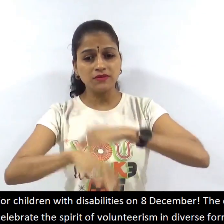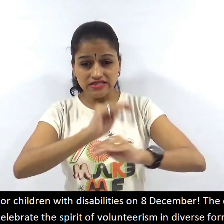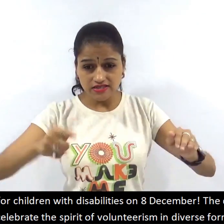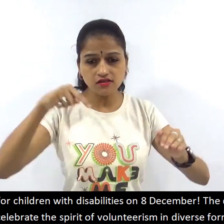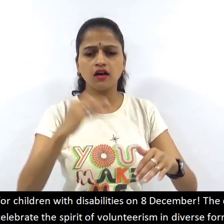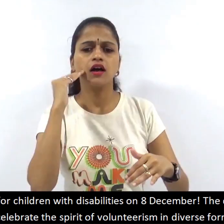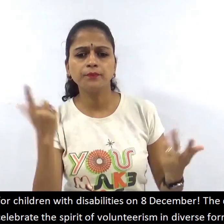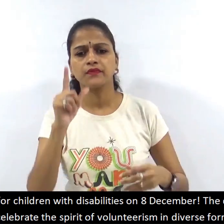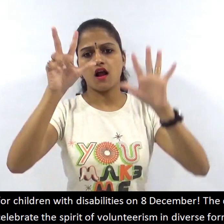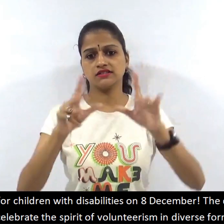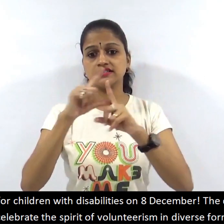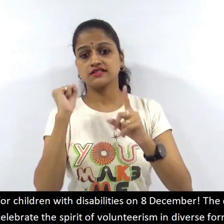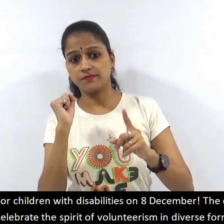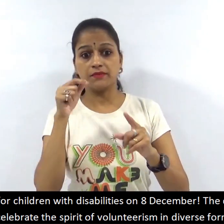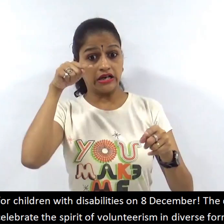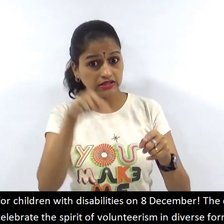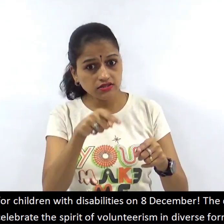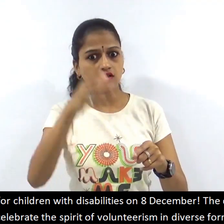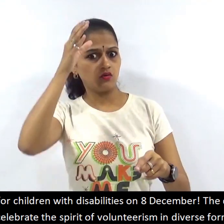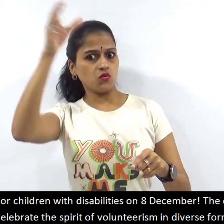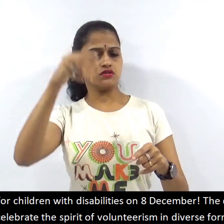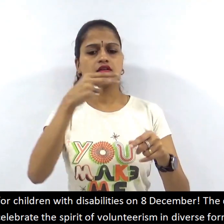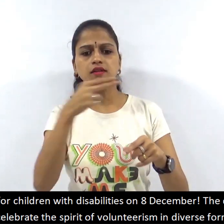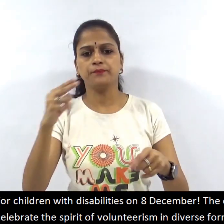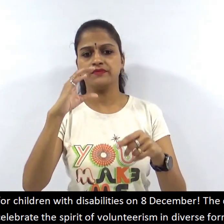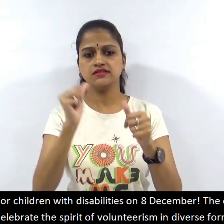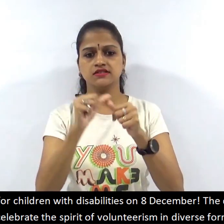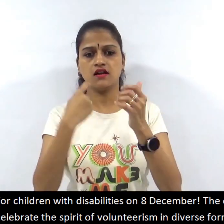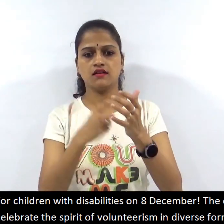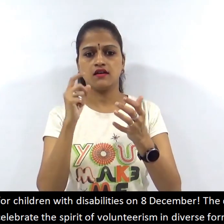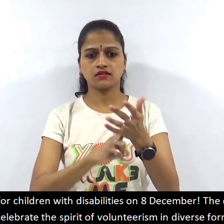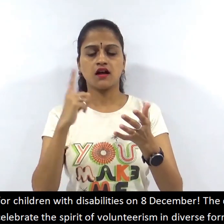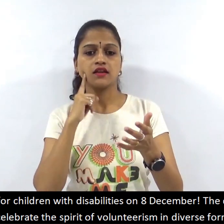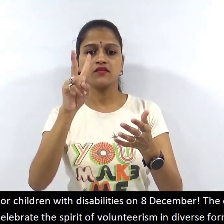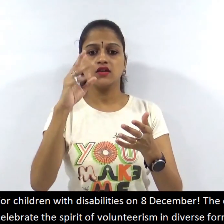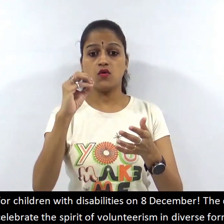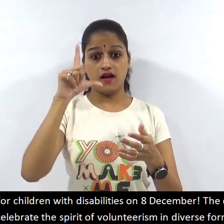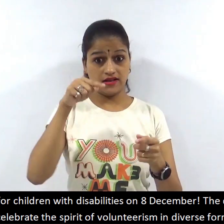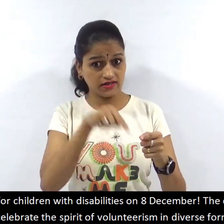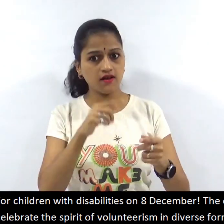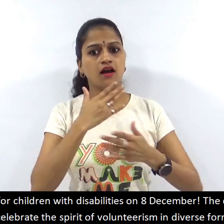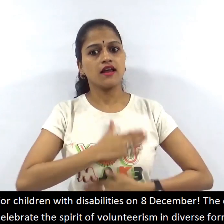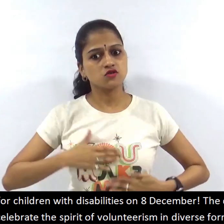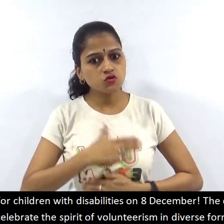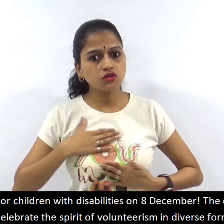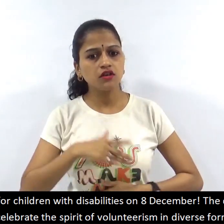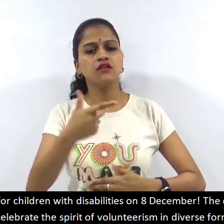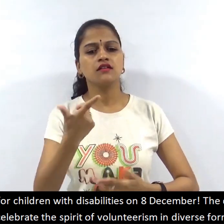disabilities on 8 December. The concept of CARNIVOL is to celebrate the spirit of volunteerism in